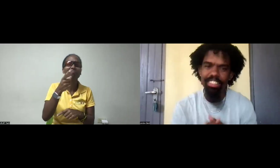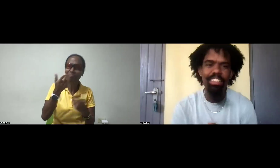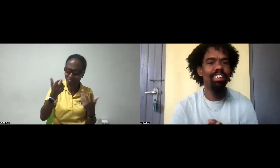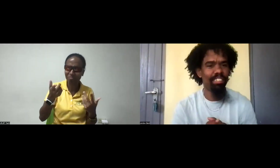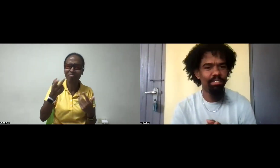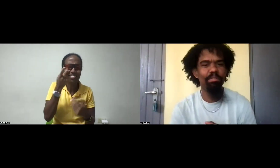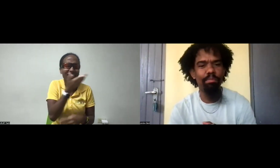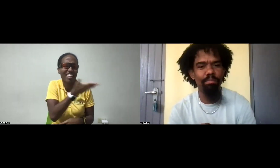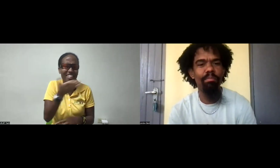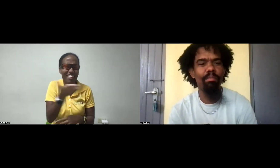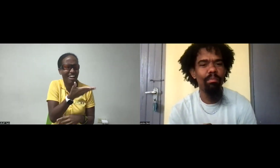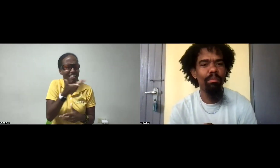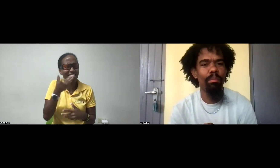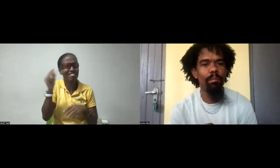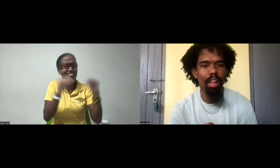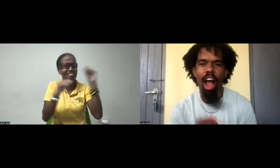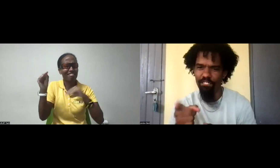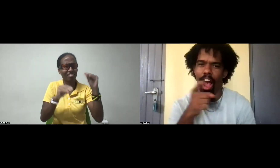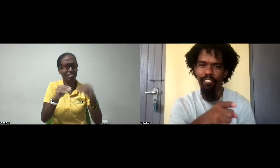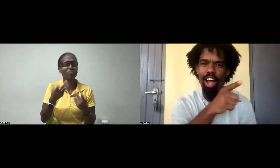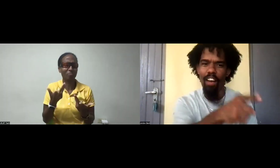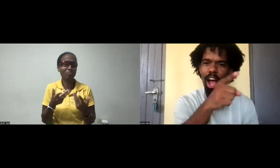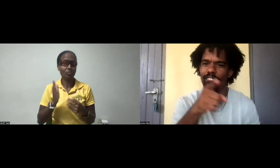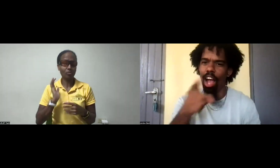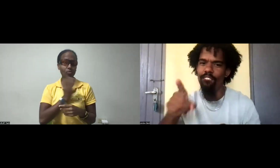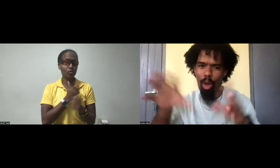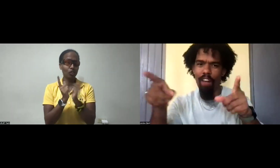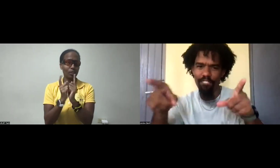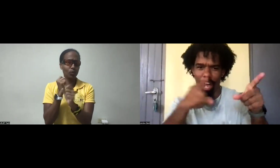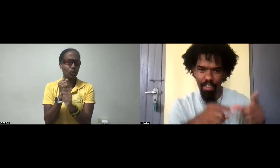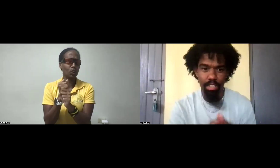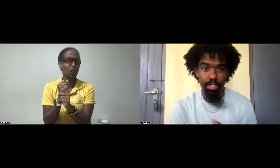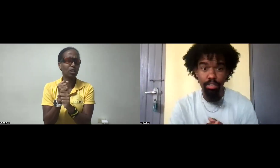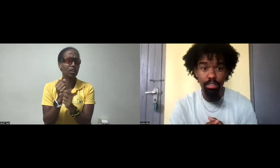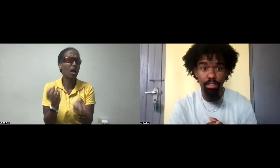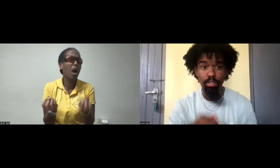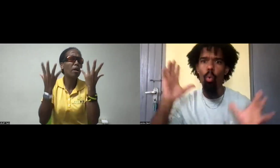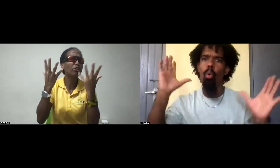the crops that are there, and so on. You see the things that are there, right? And we put them together. And